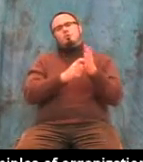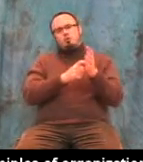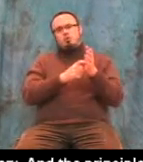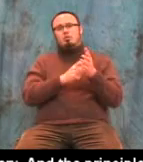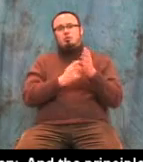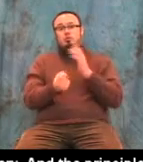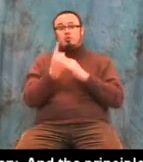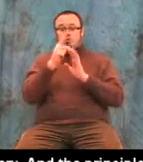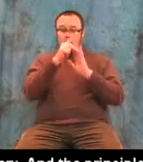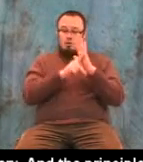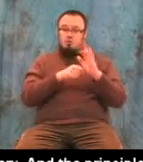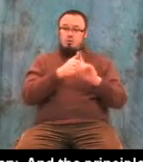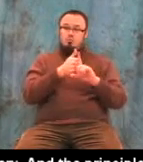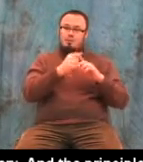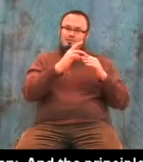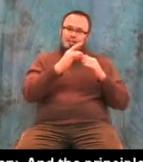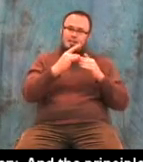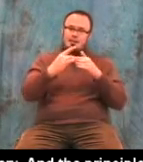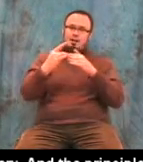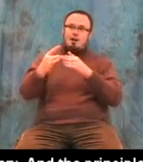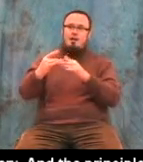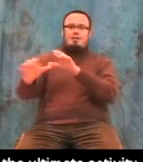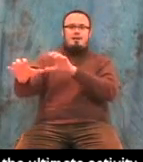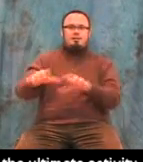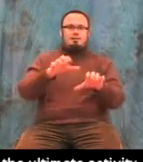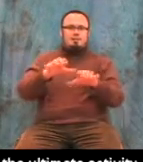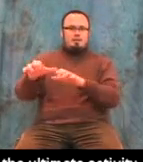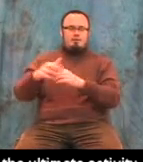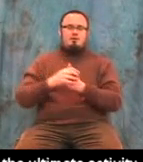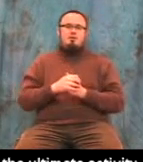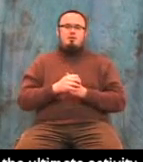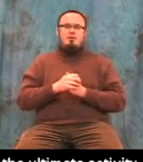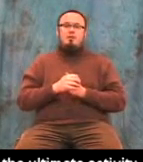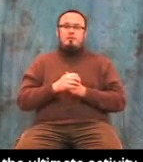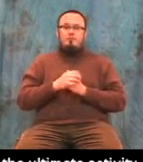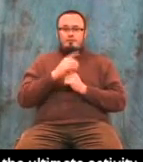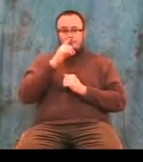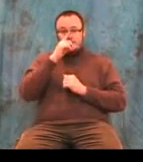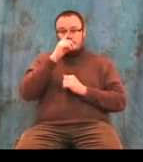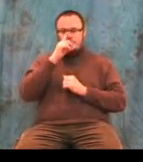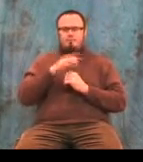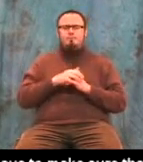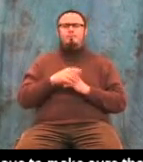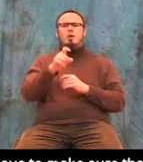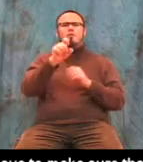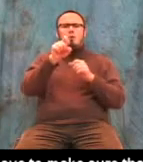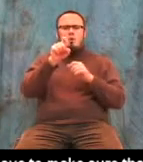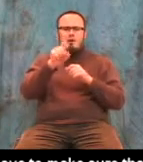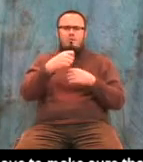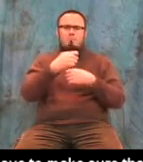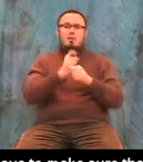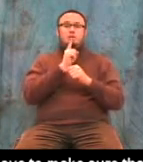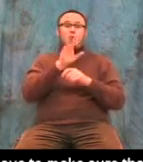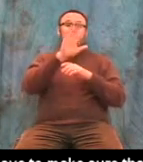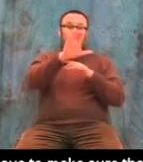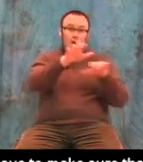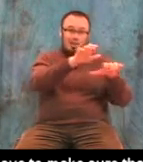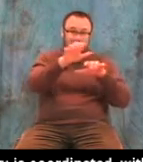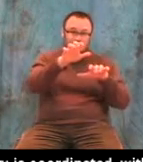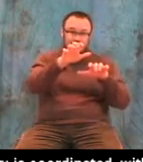necessary, and the principles guide the ultimate activity. You have to make sure that your activity is coordinated